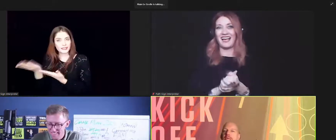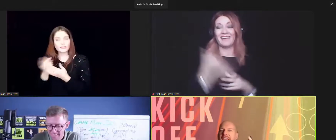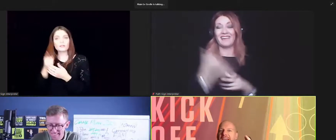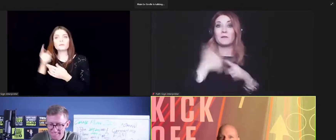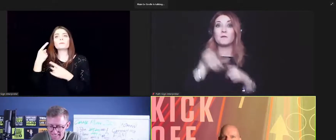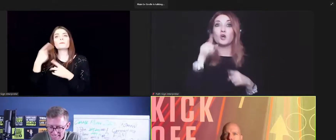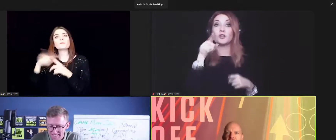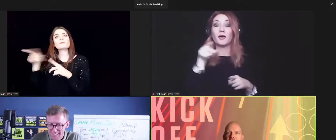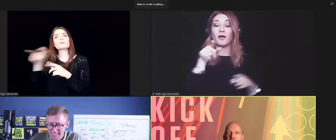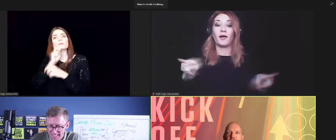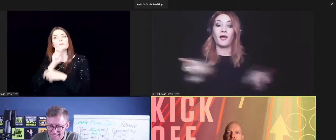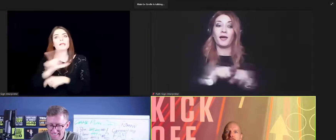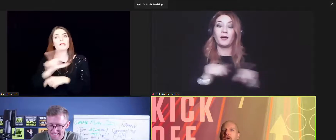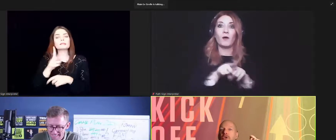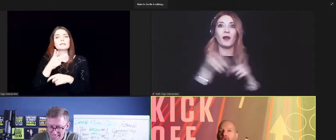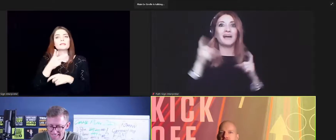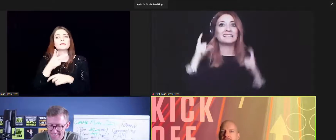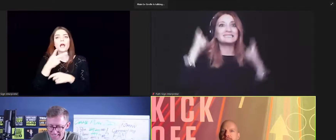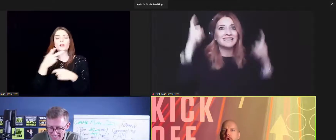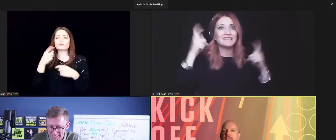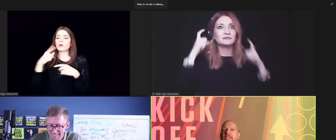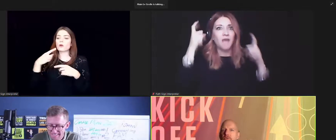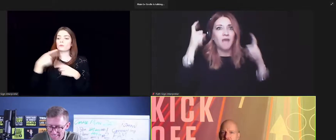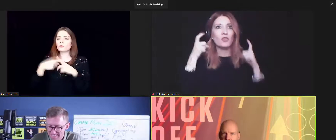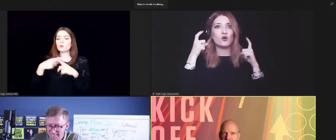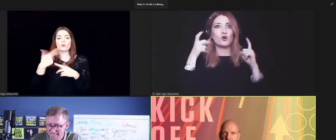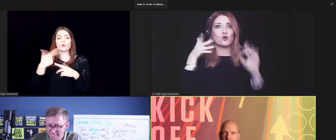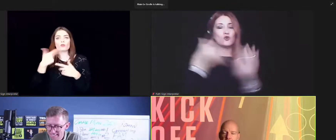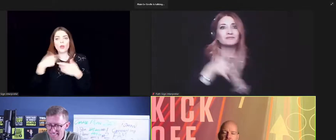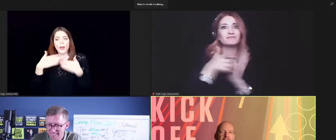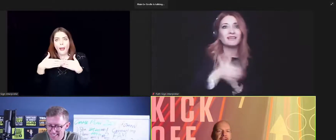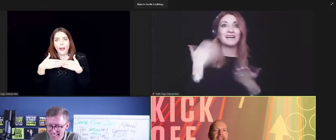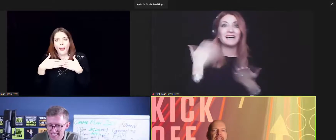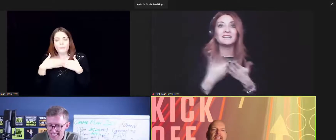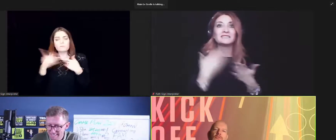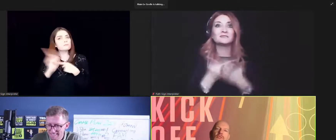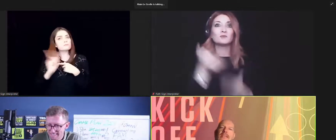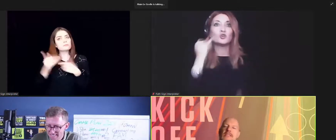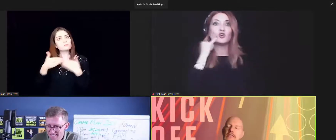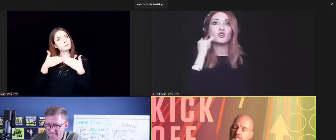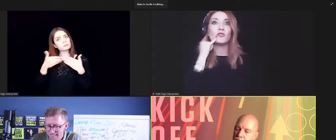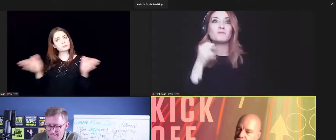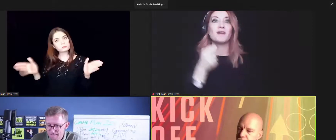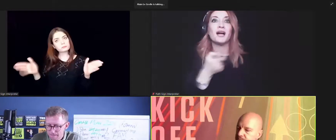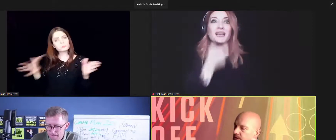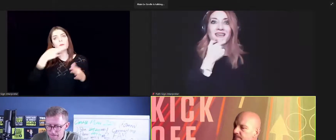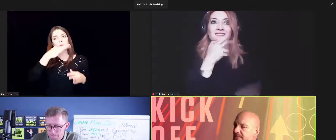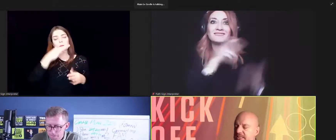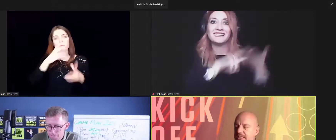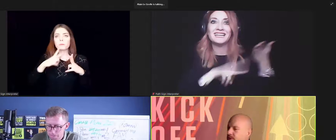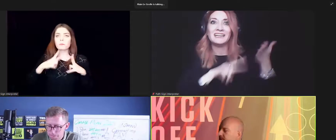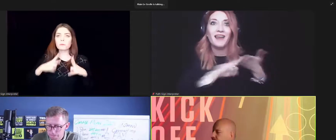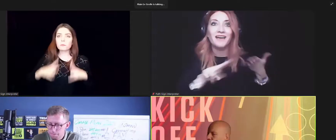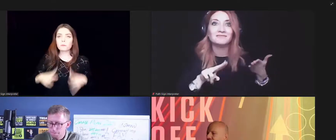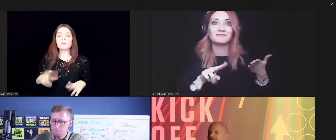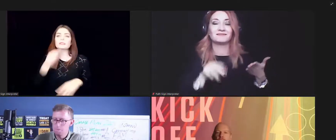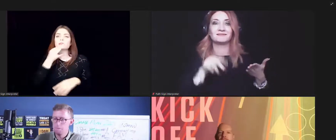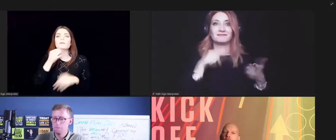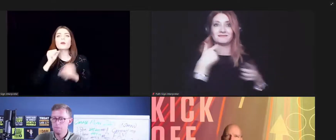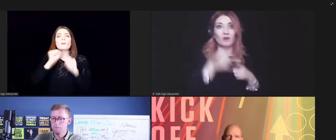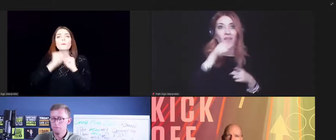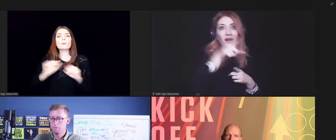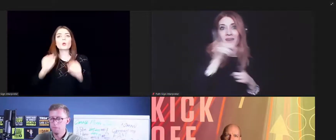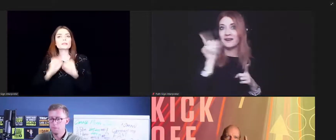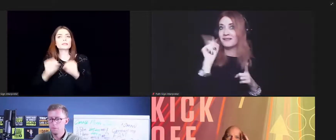are doing everything to get forward and to be successful. And I need to take the message, Frazer, from the beginning